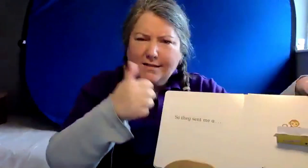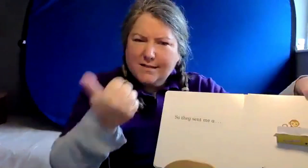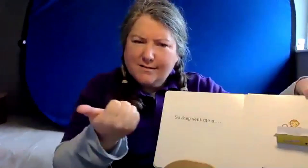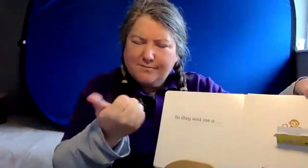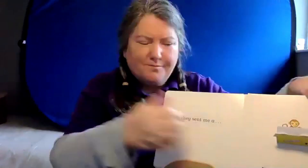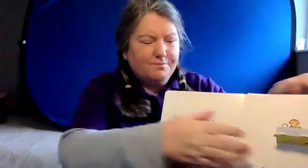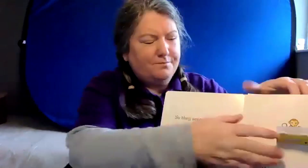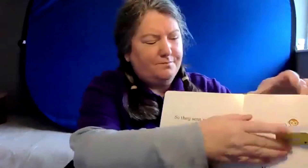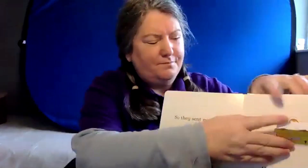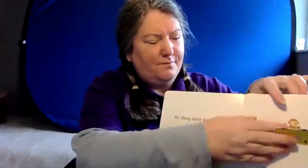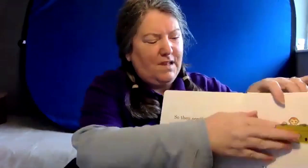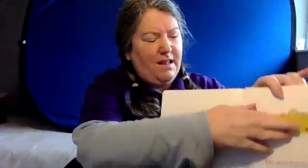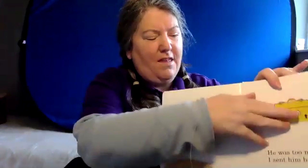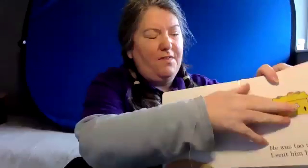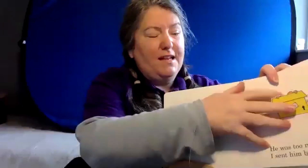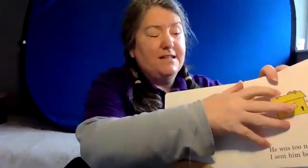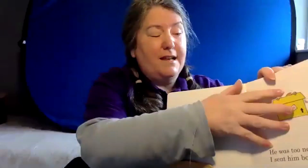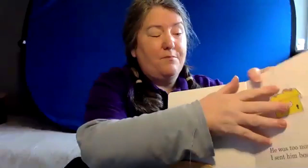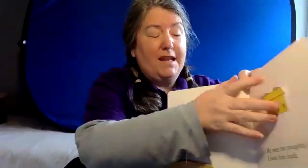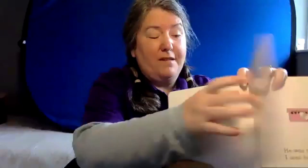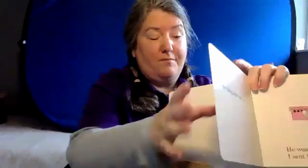Next, they sent me